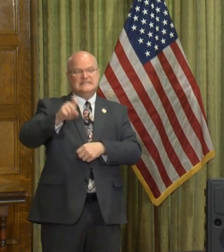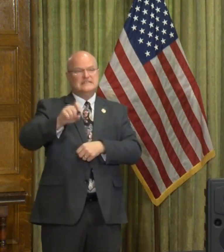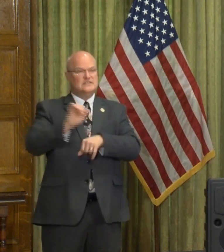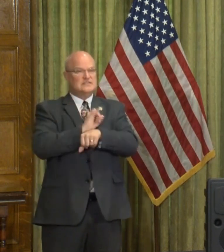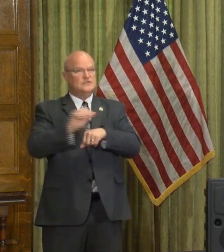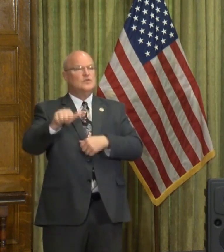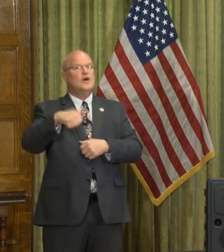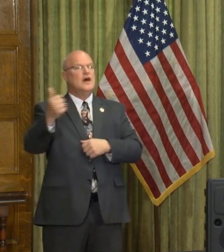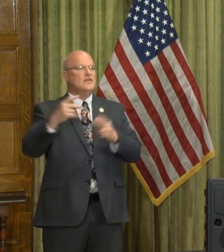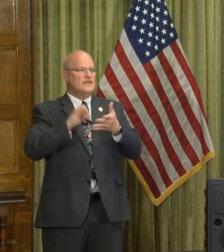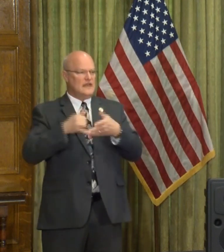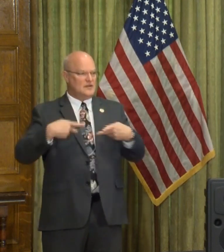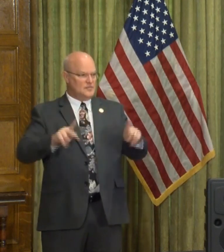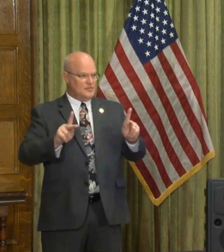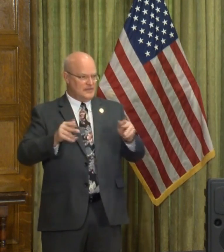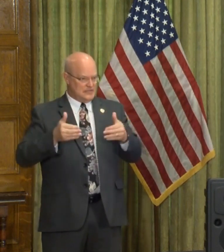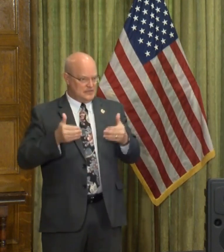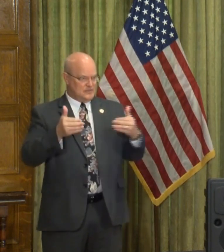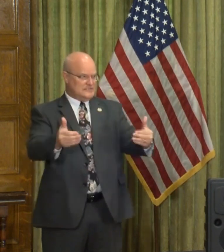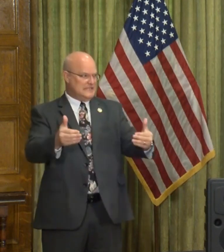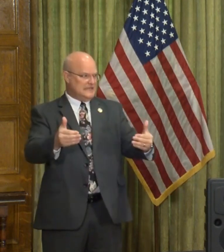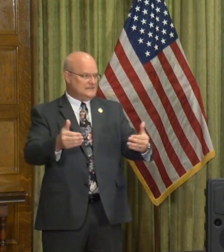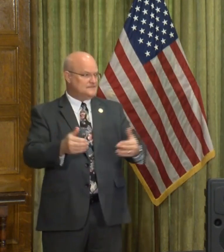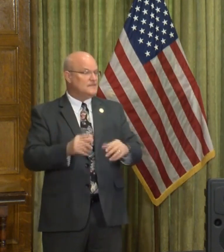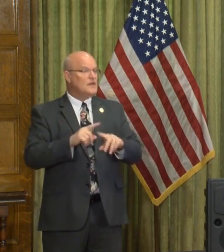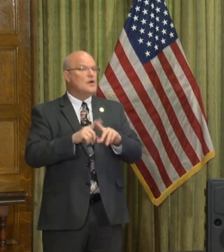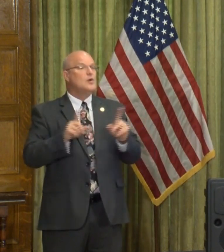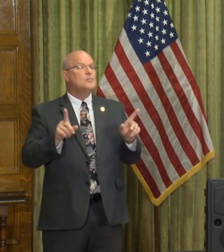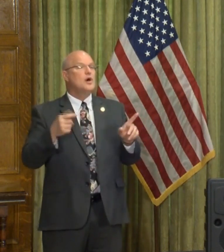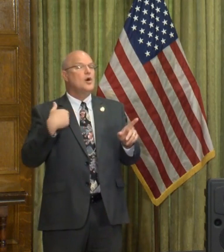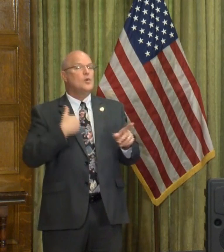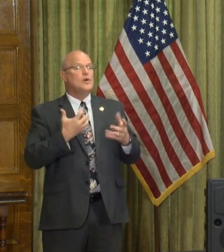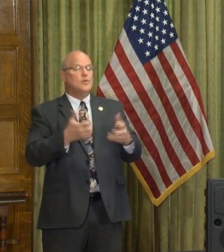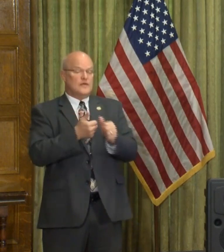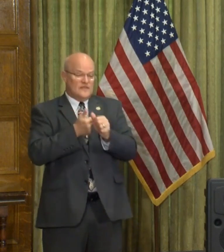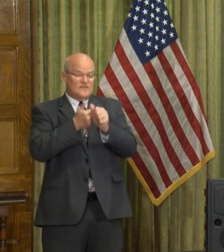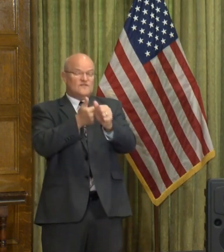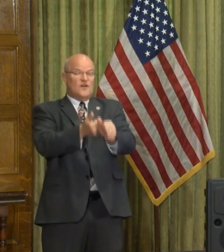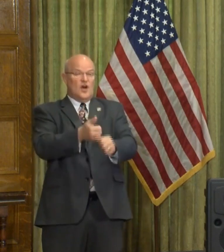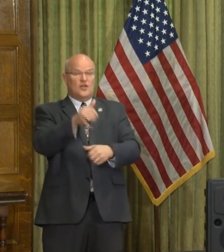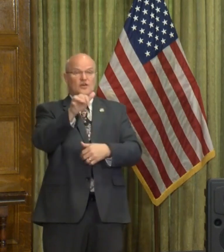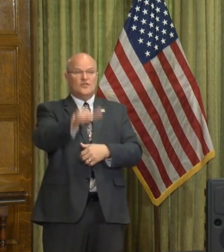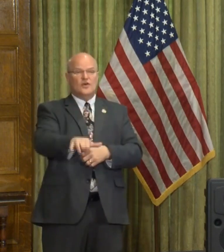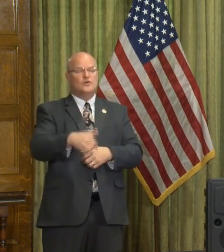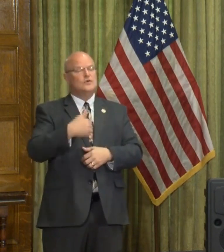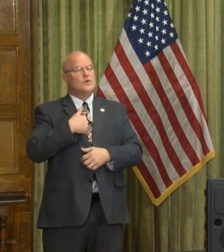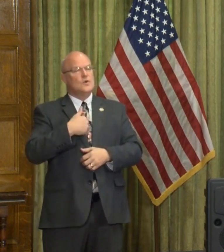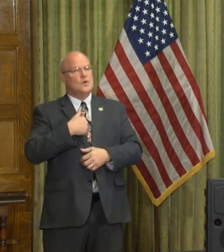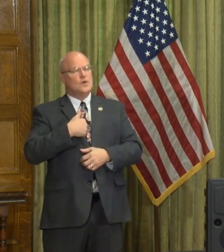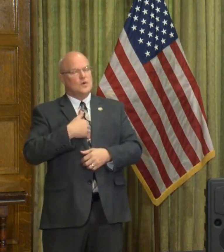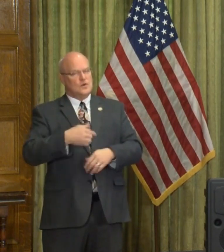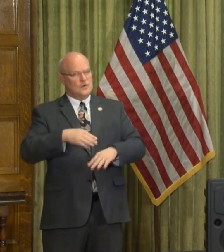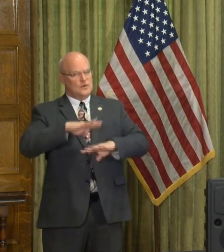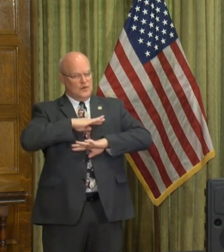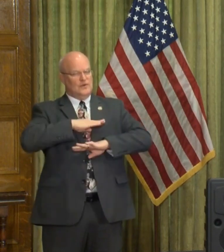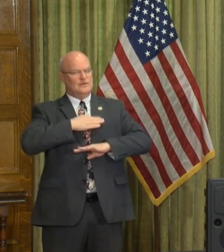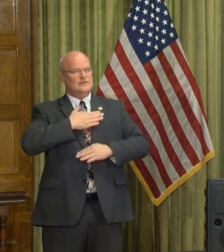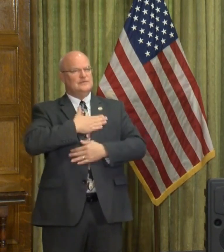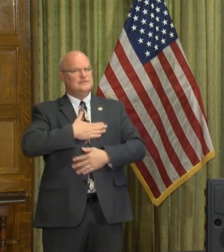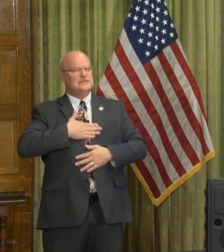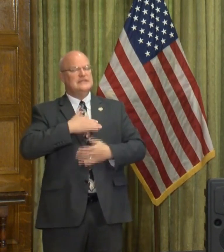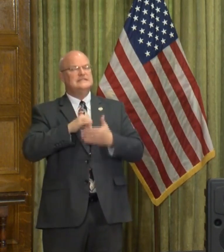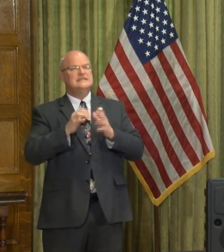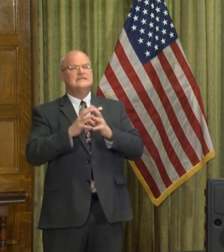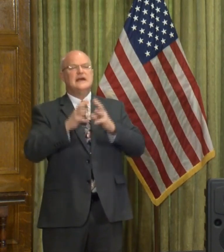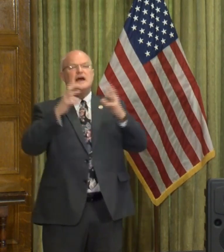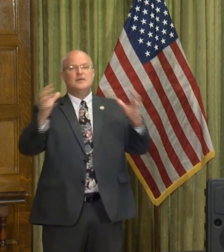essential industries or others that are allowed to proceed. But we want them to follow those, and I've been very, very pleased at